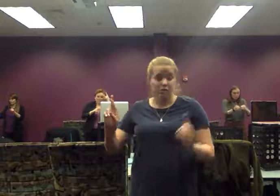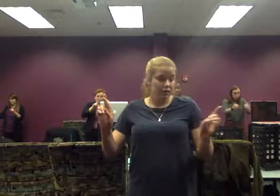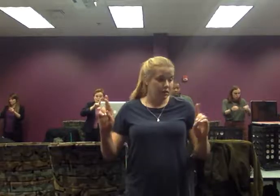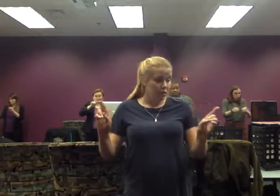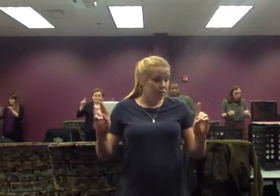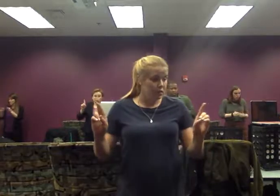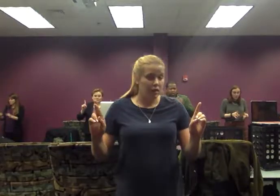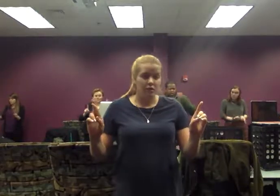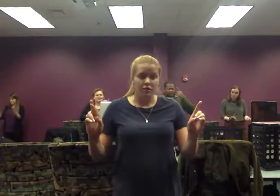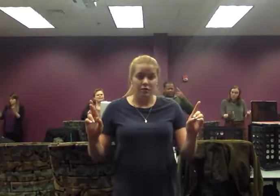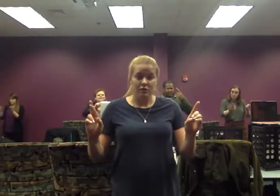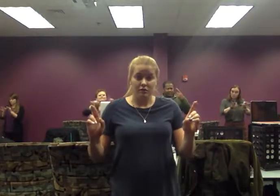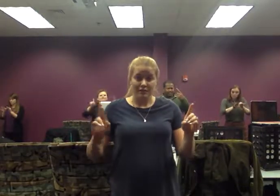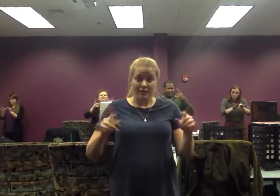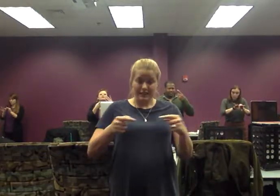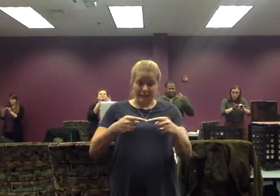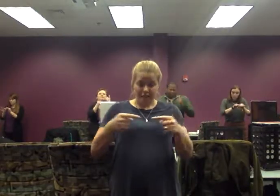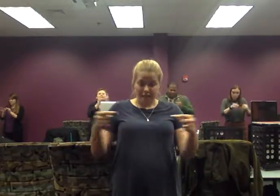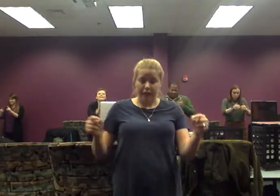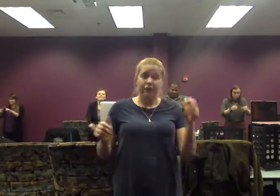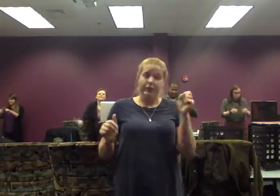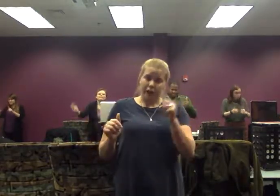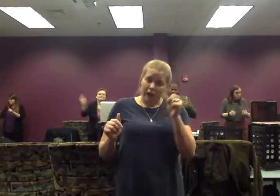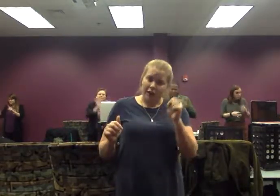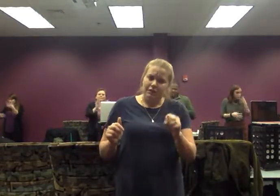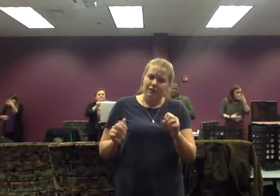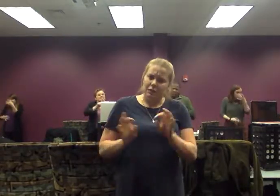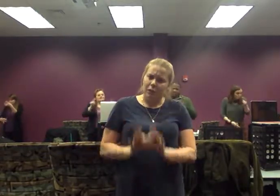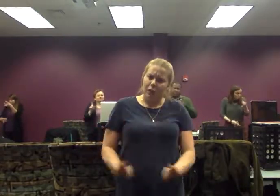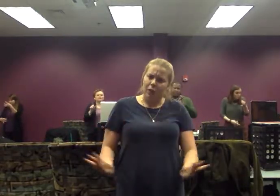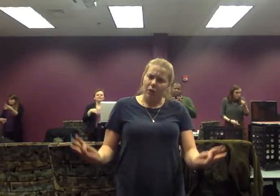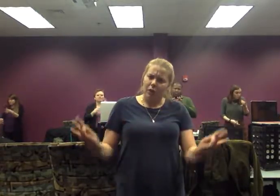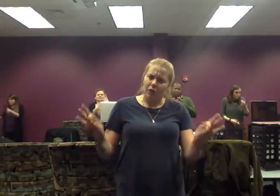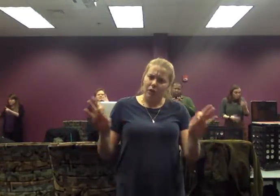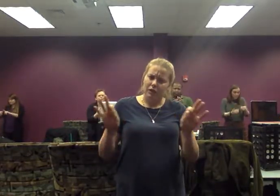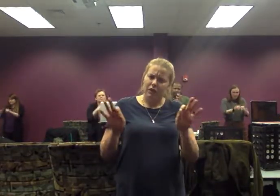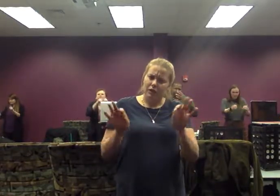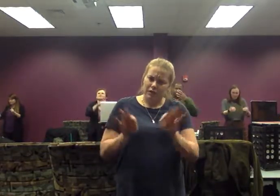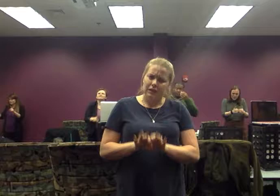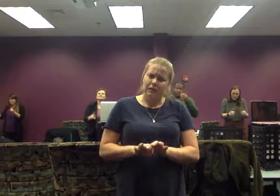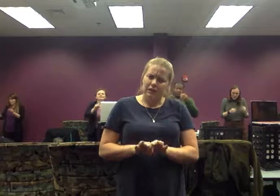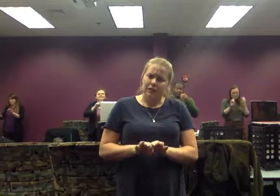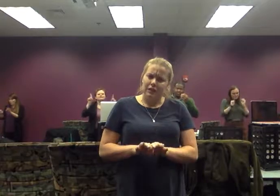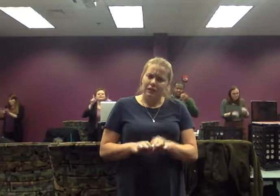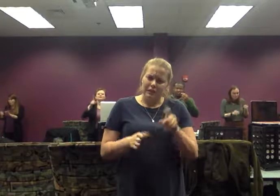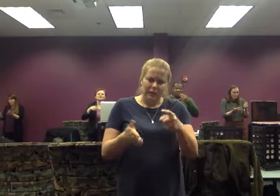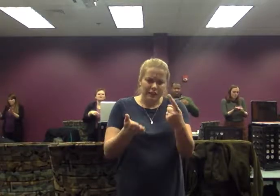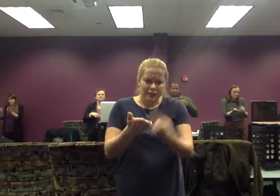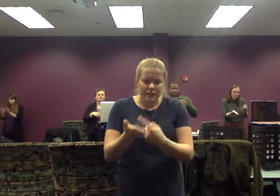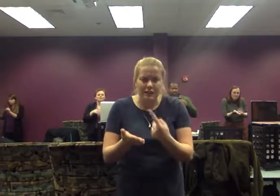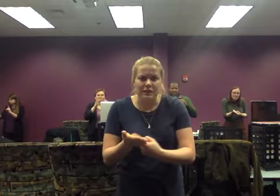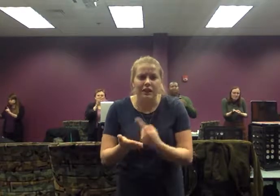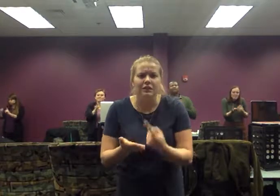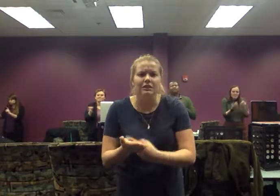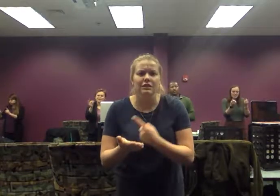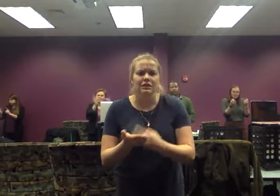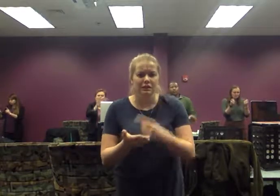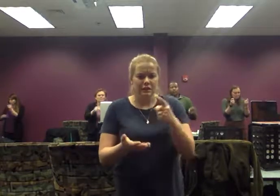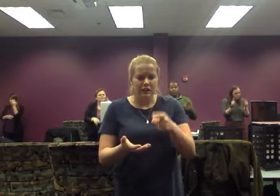differences are interesting, that the differences are worth debating, discussing, and compromising on so that